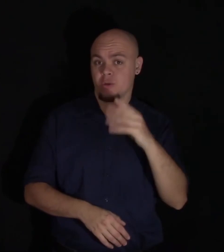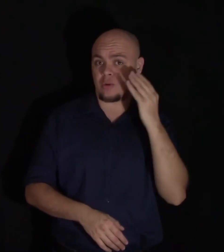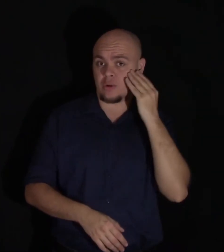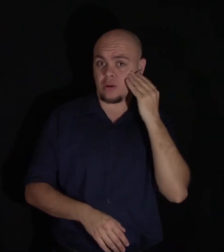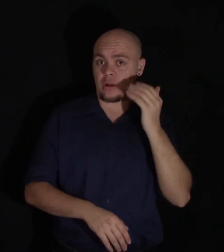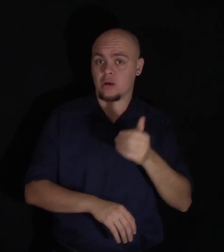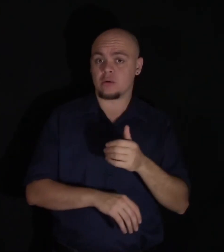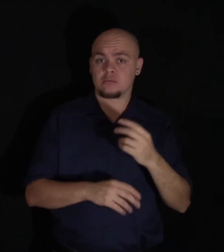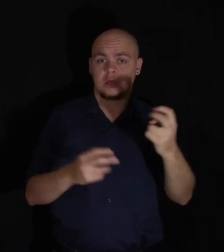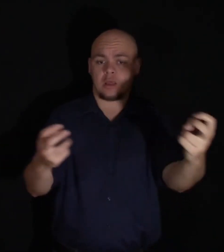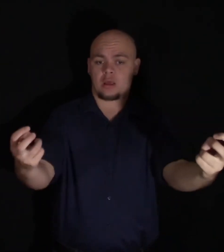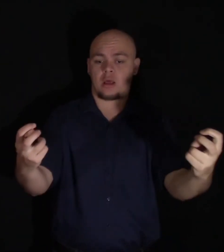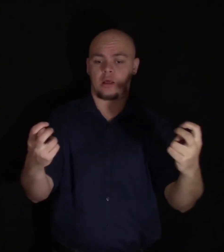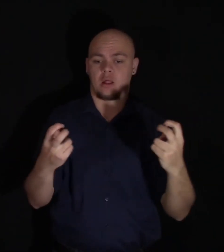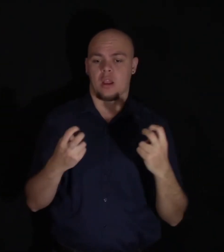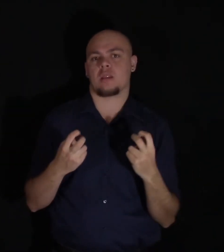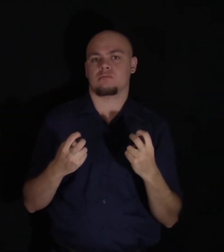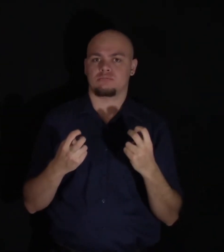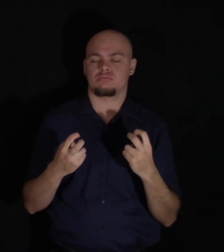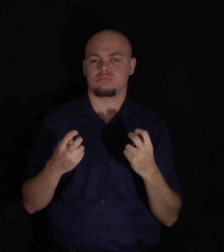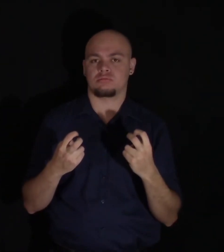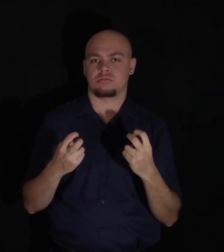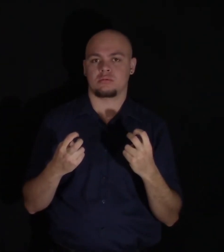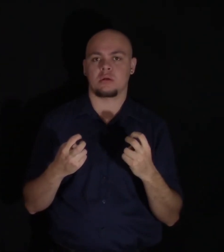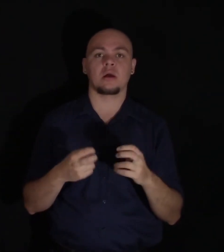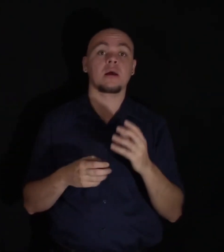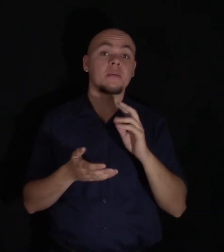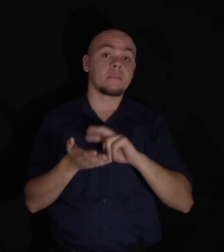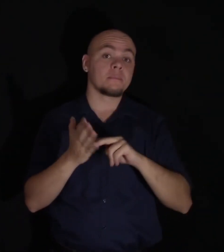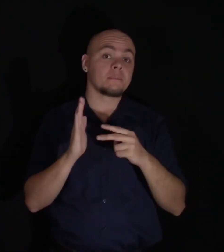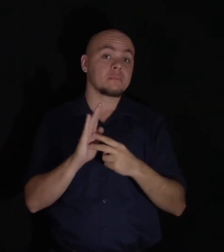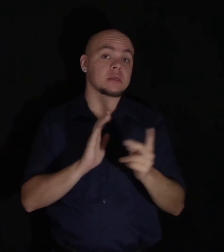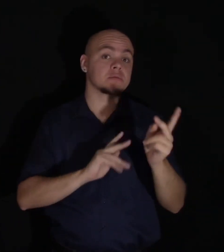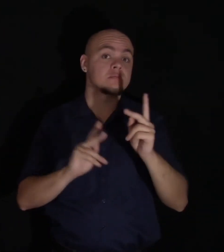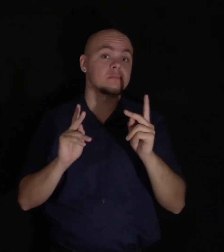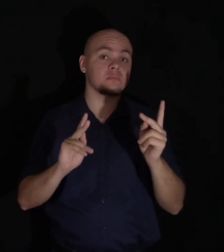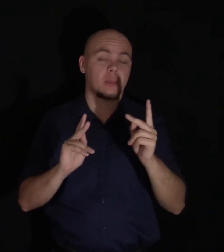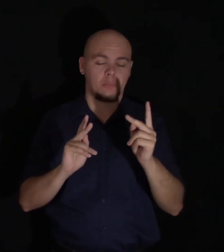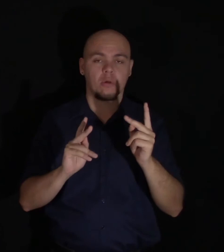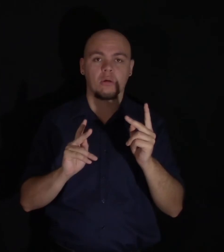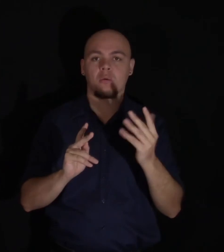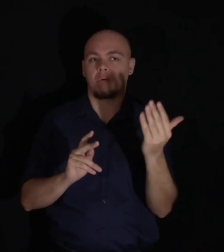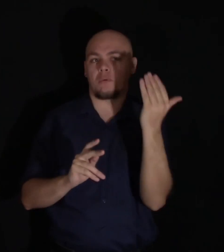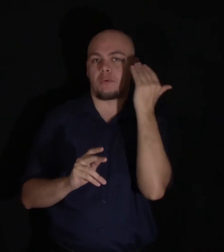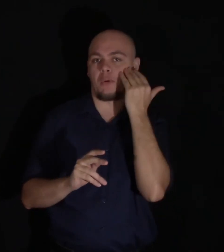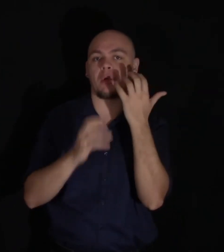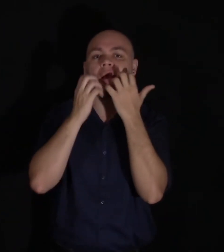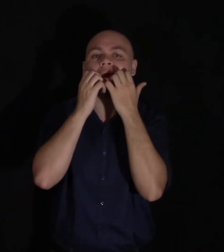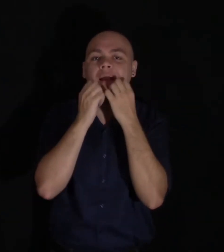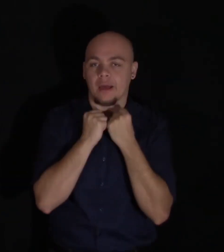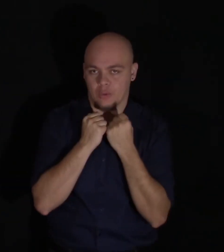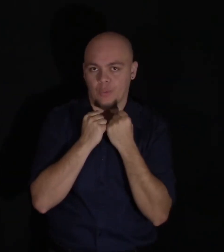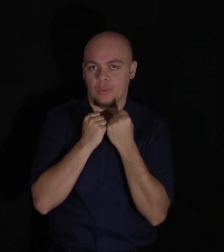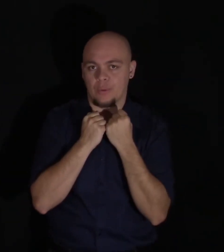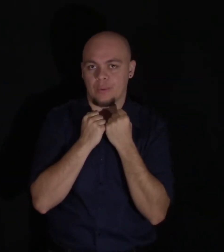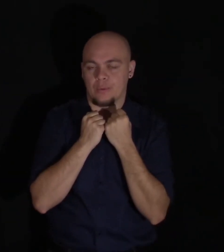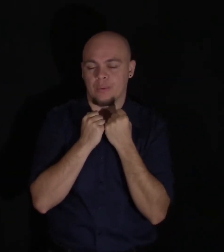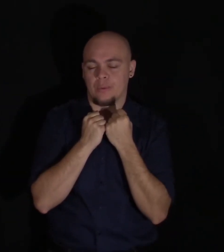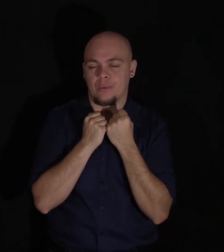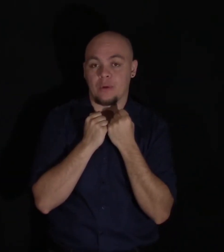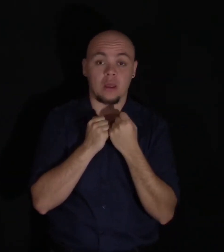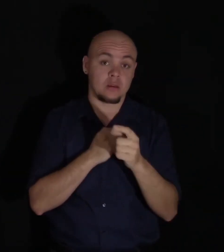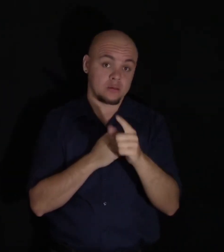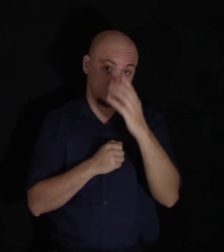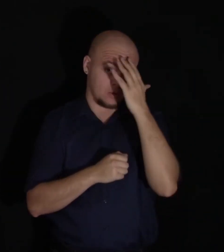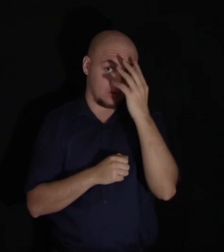up close. Sit up close, because that tells people you care. And that goes, and then I always try to tell them, when you